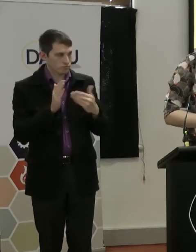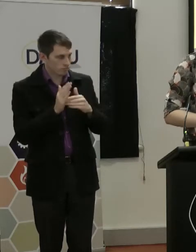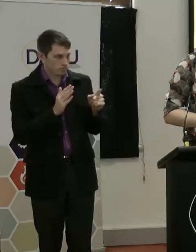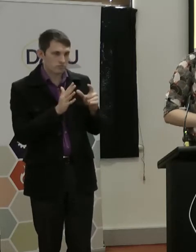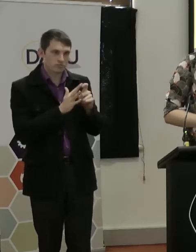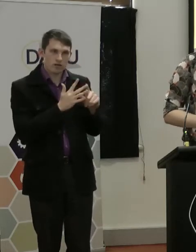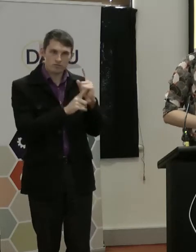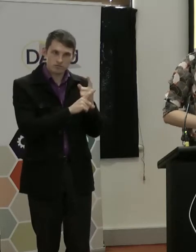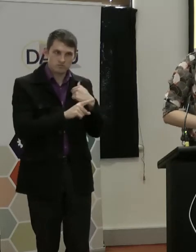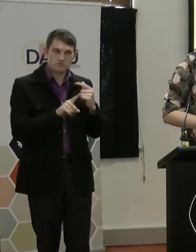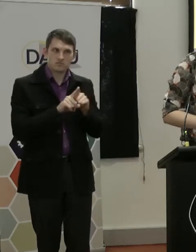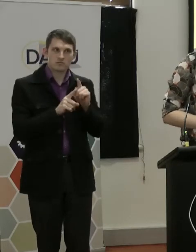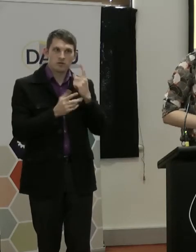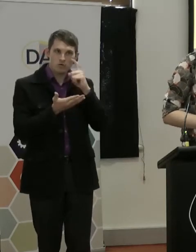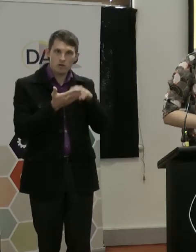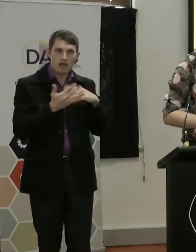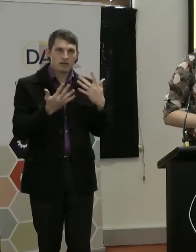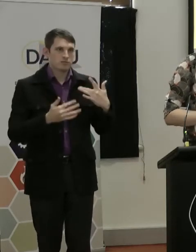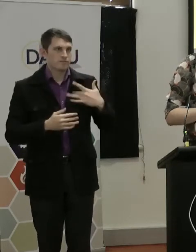any survivors in the room.